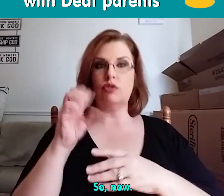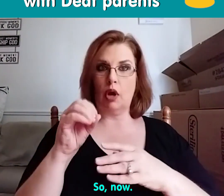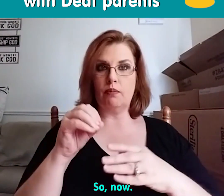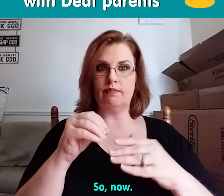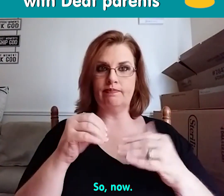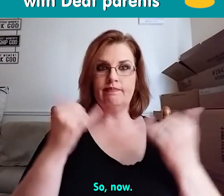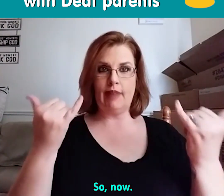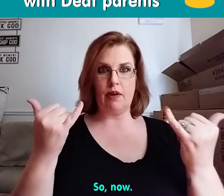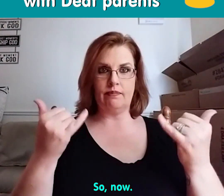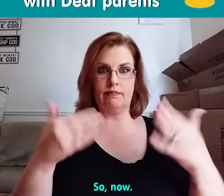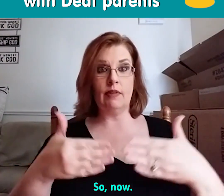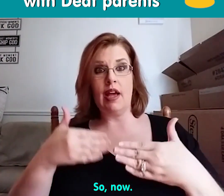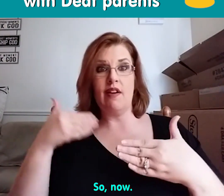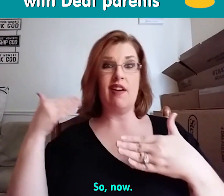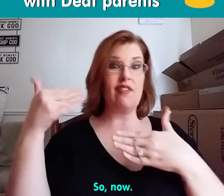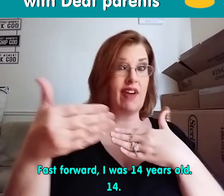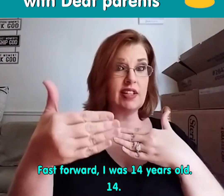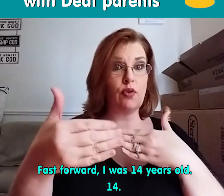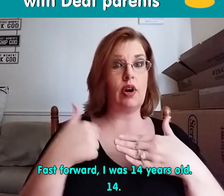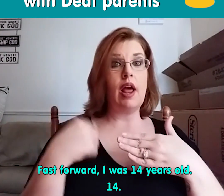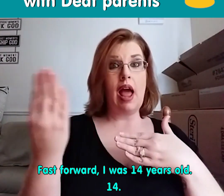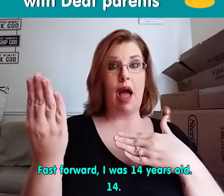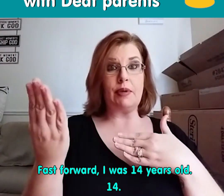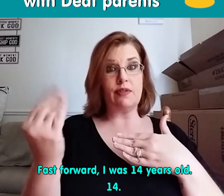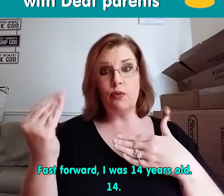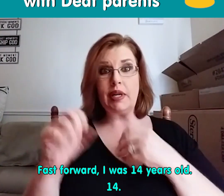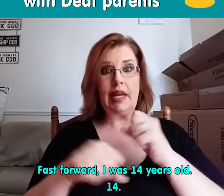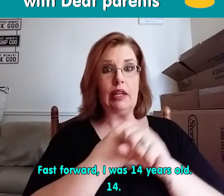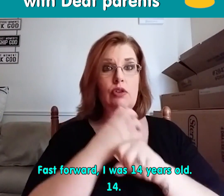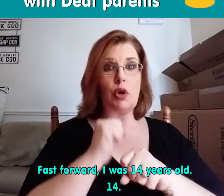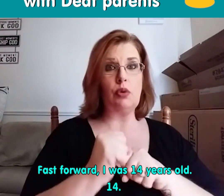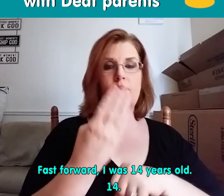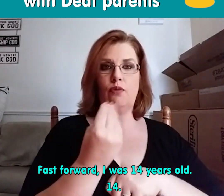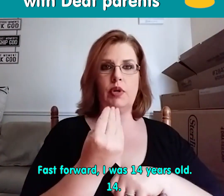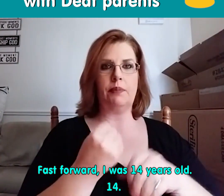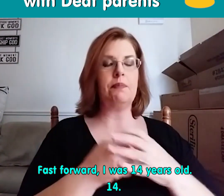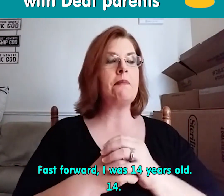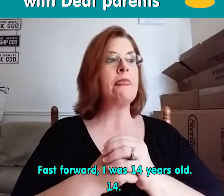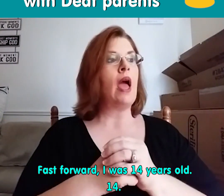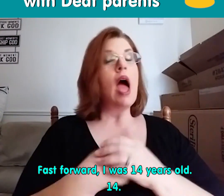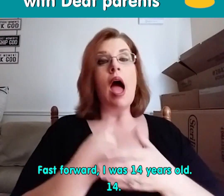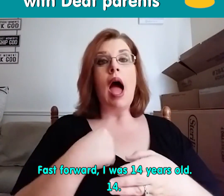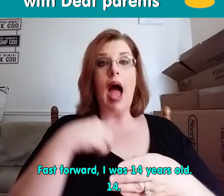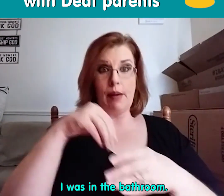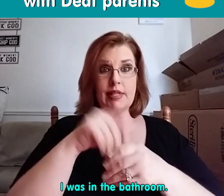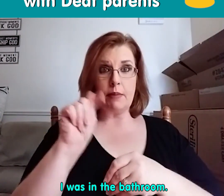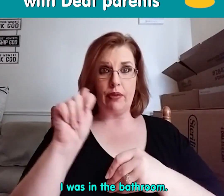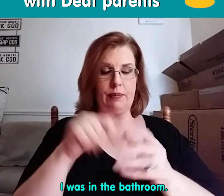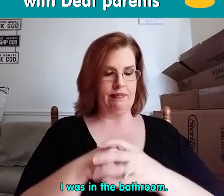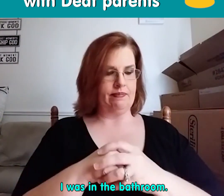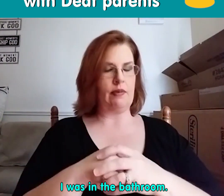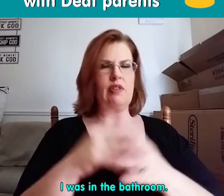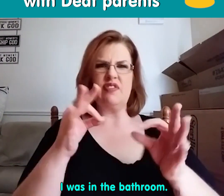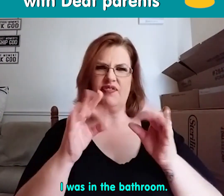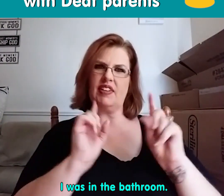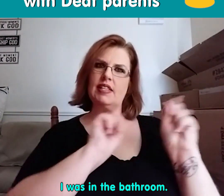So, now, fast forward. I was 14 years old, 14. I was in the bathroom, fixing